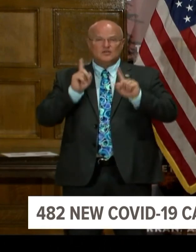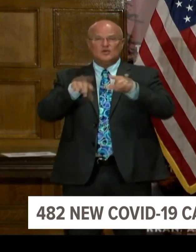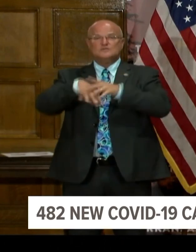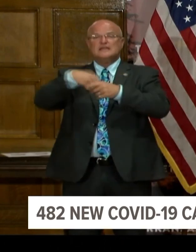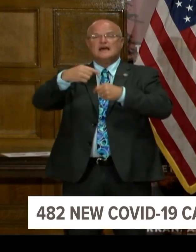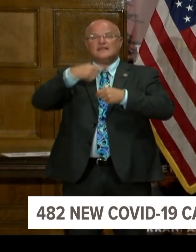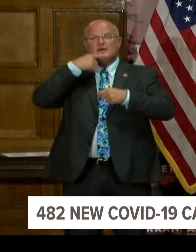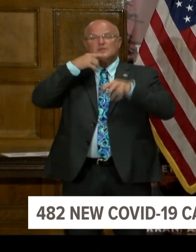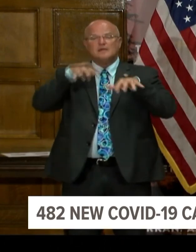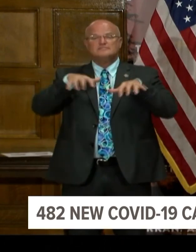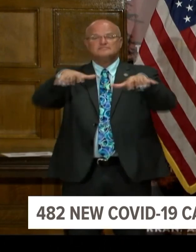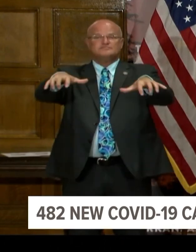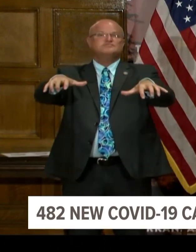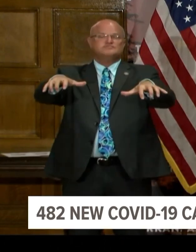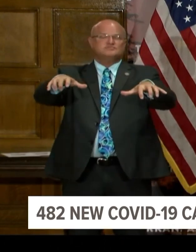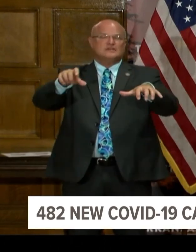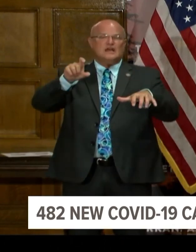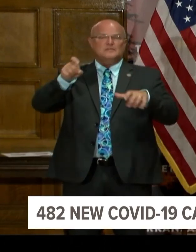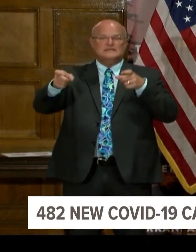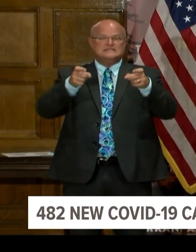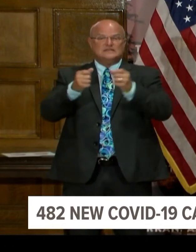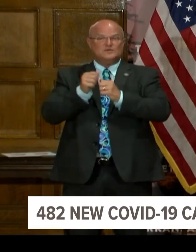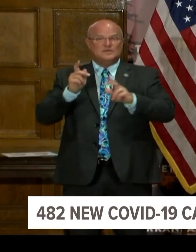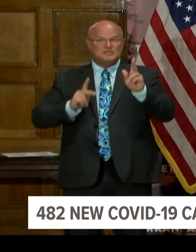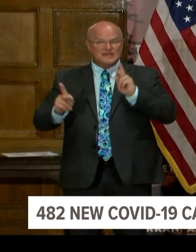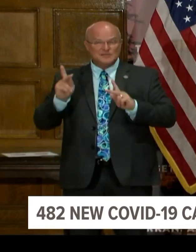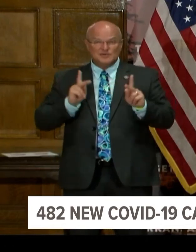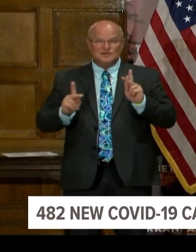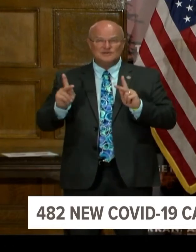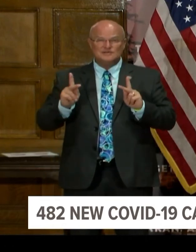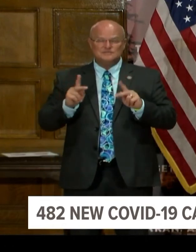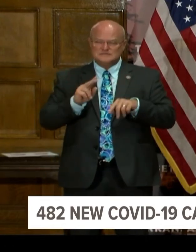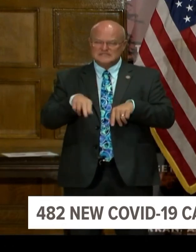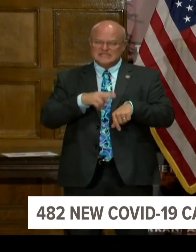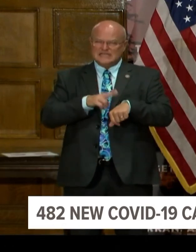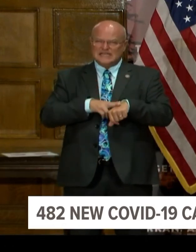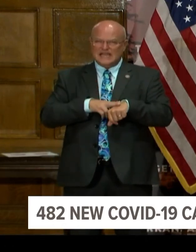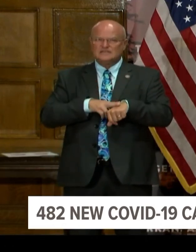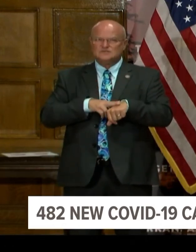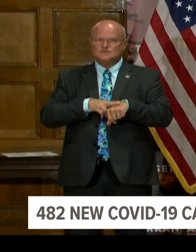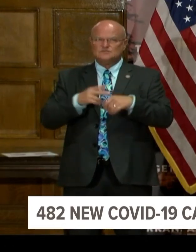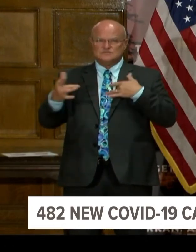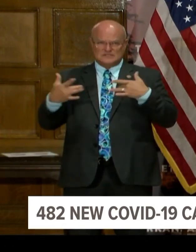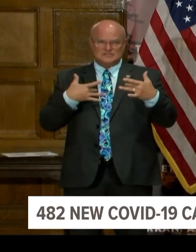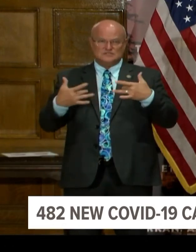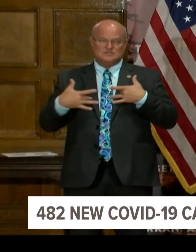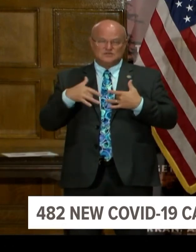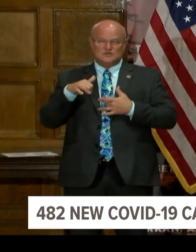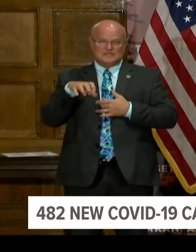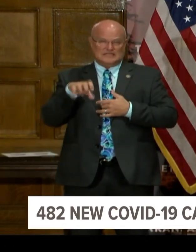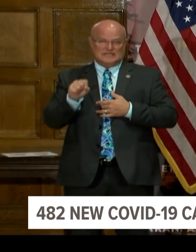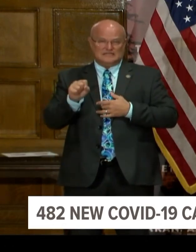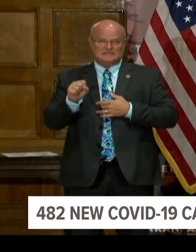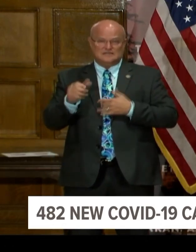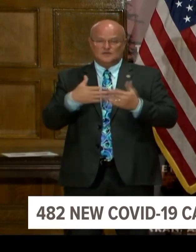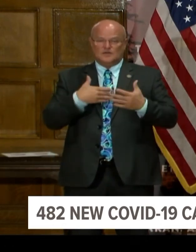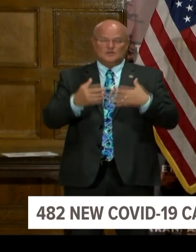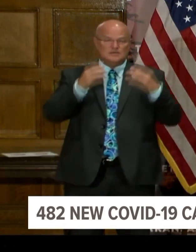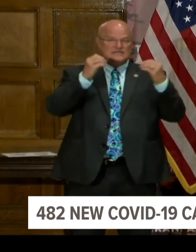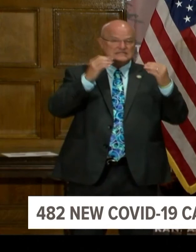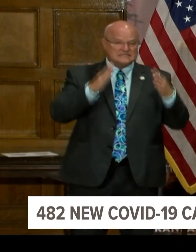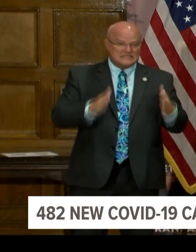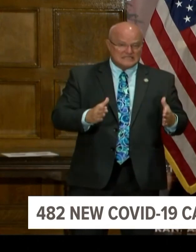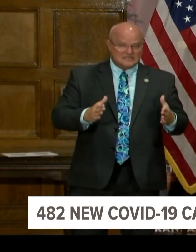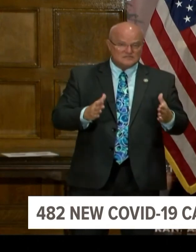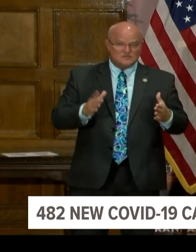in the public and has to deal with people, there's a natural concern, whether you're a teacher or